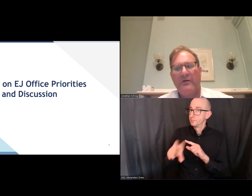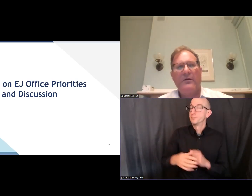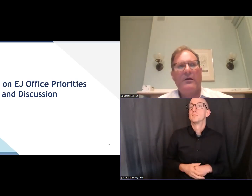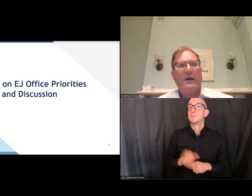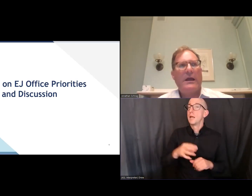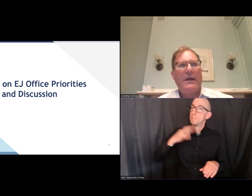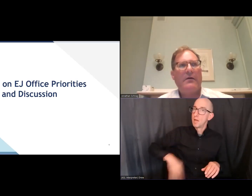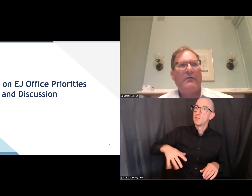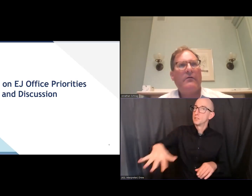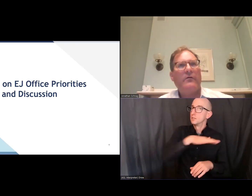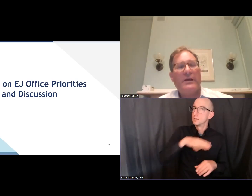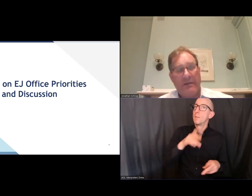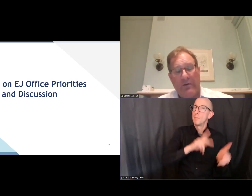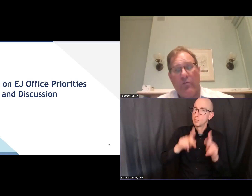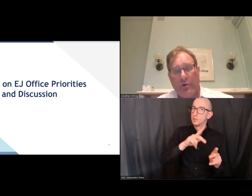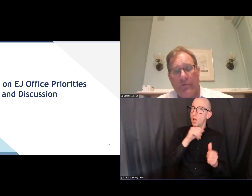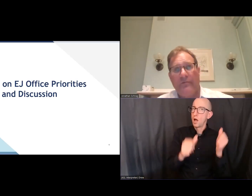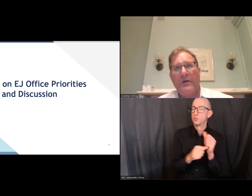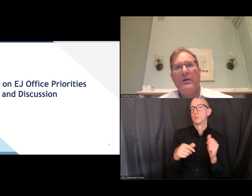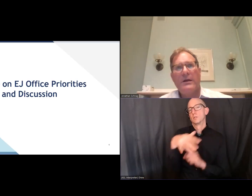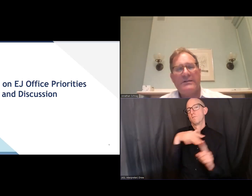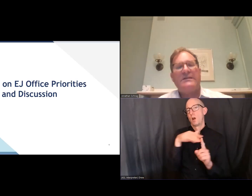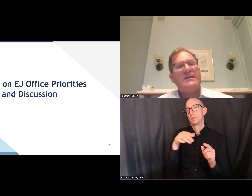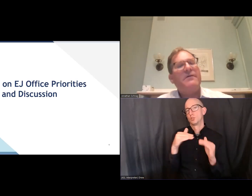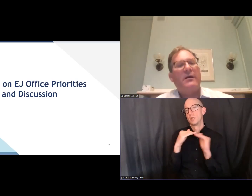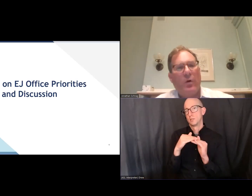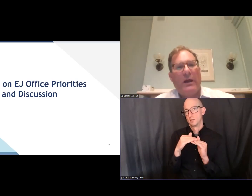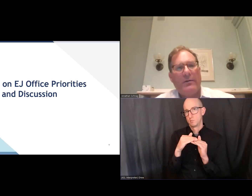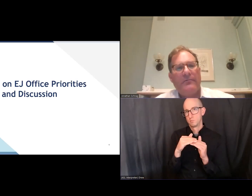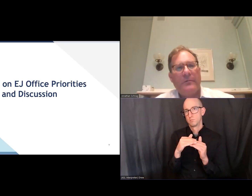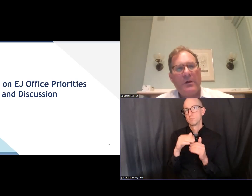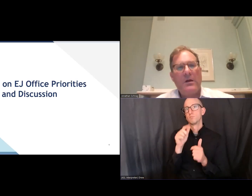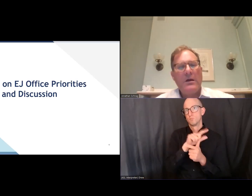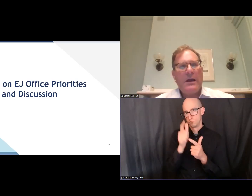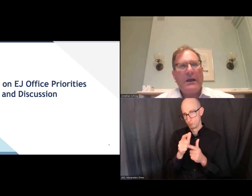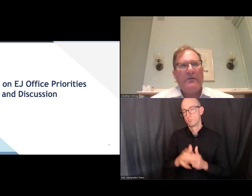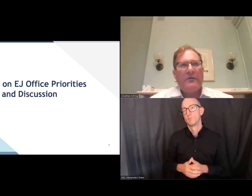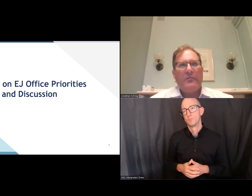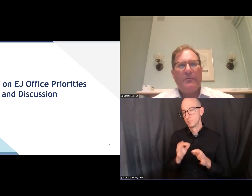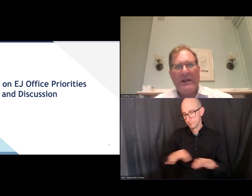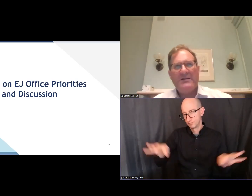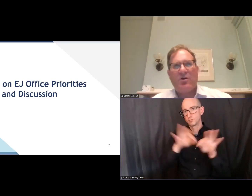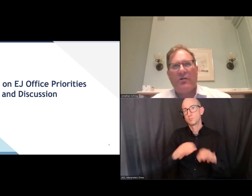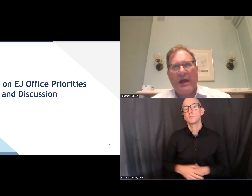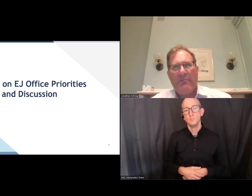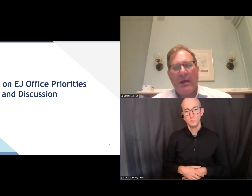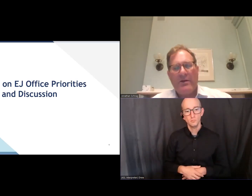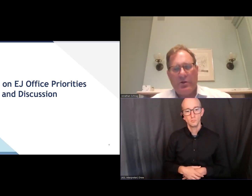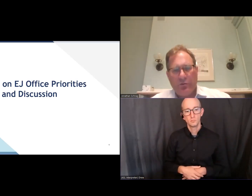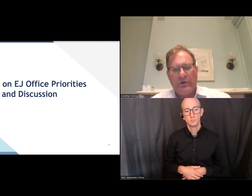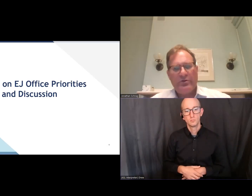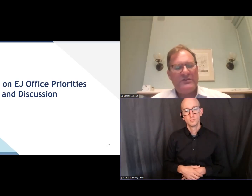populations, and in that order, in a significant way. And based on